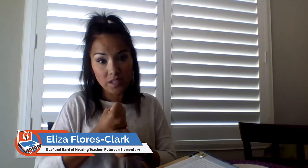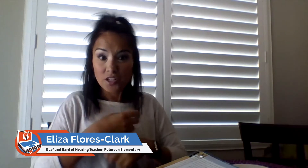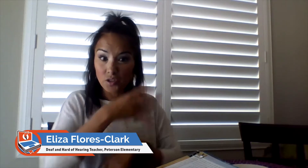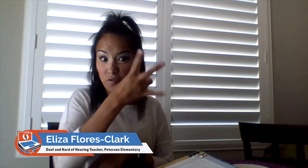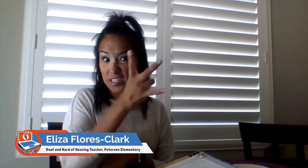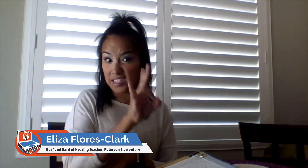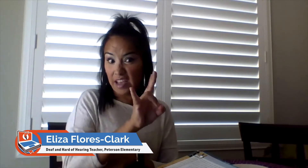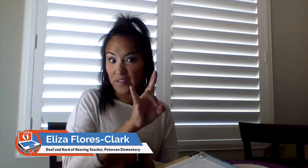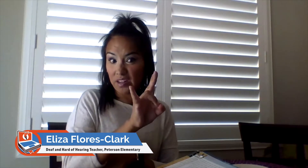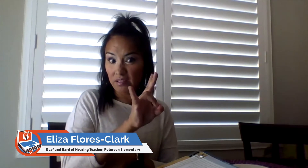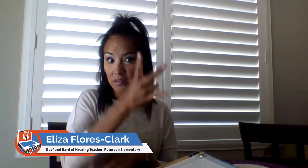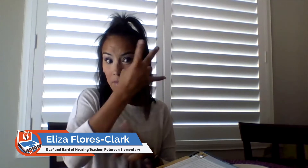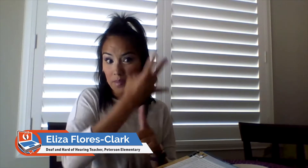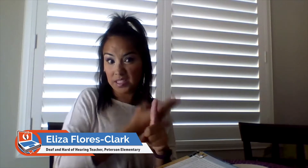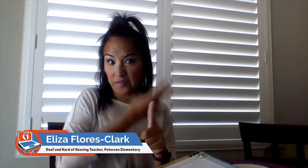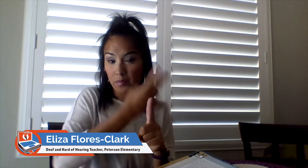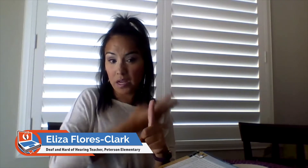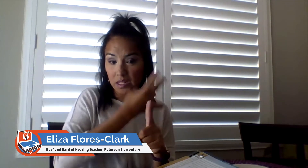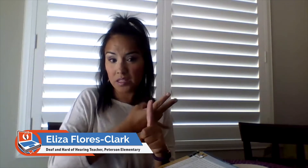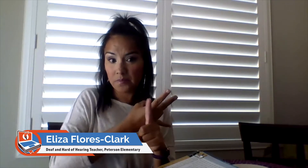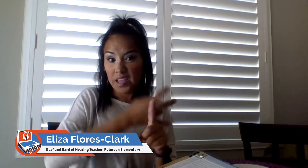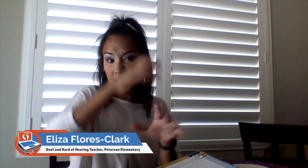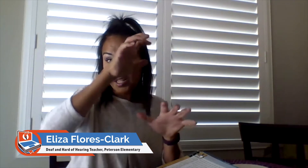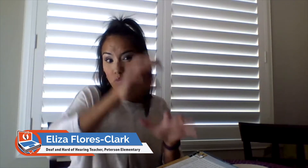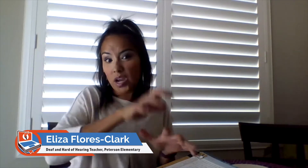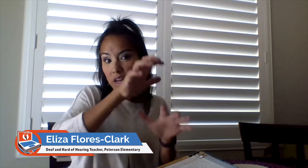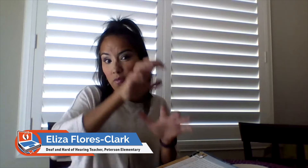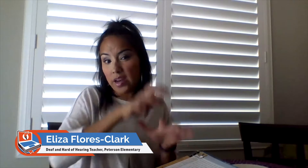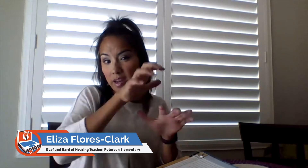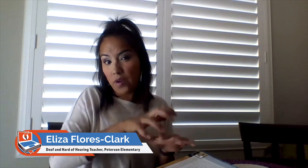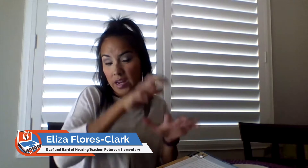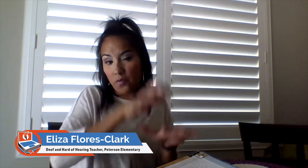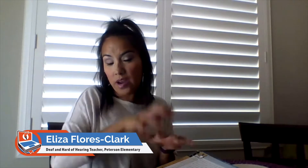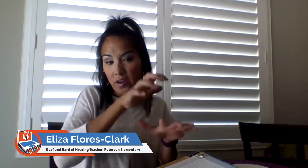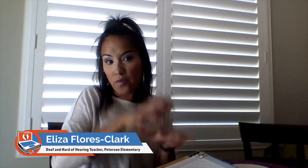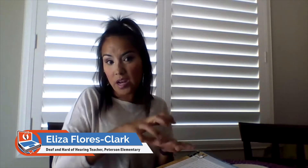So for 7 months, it's raining.